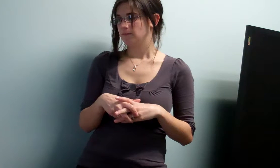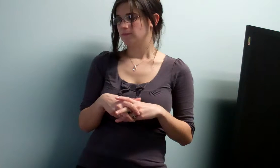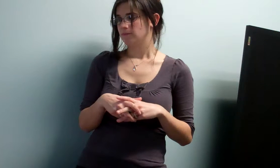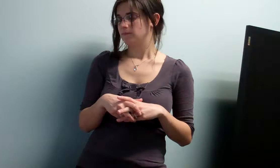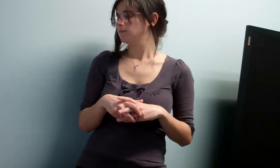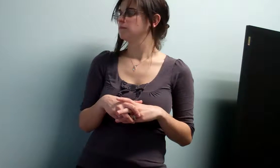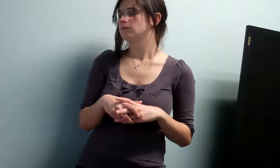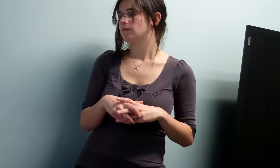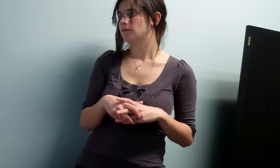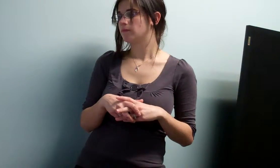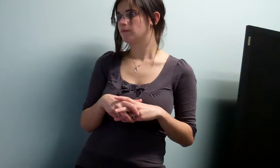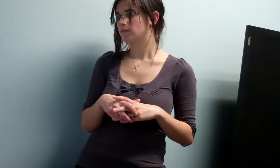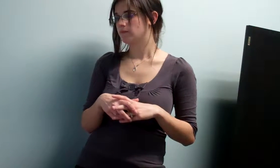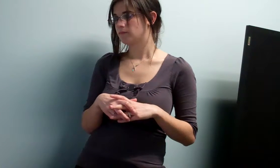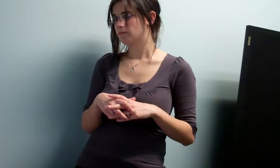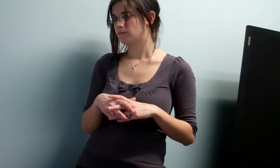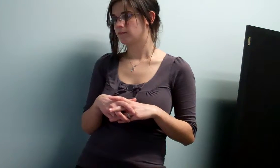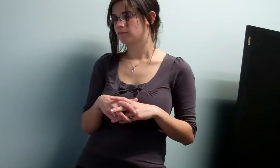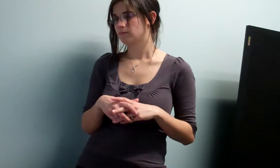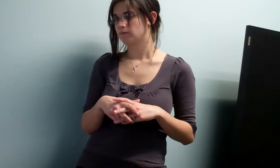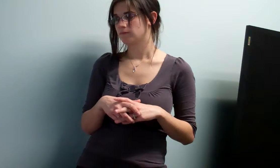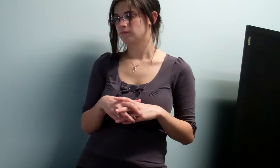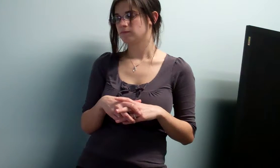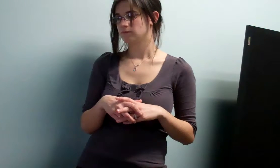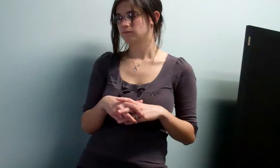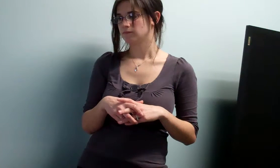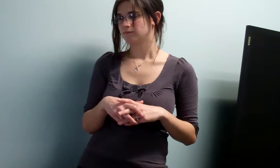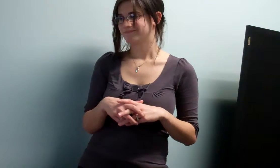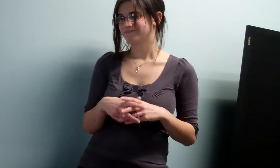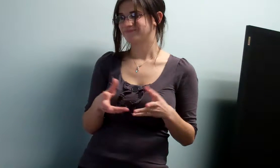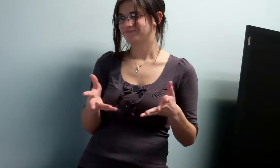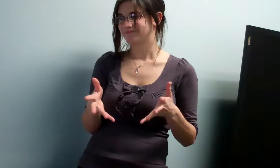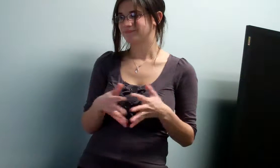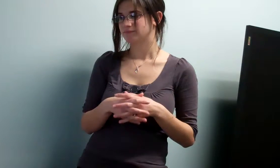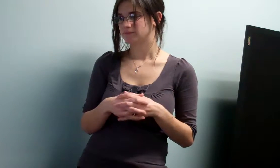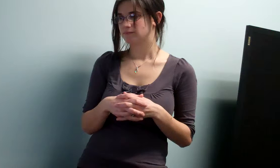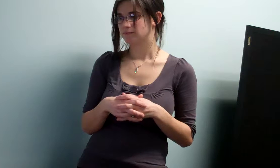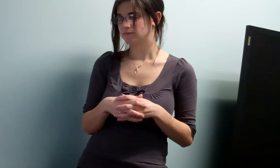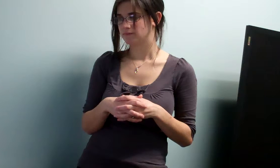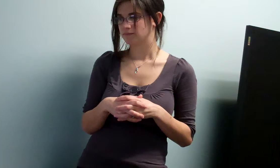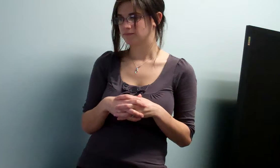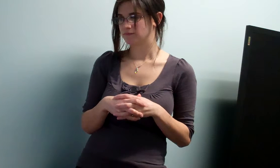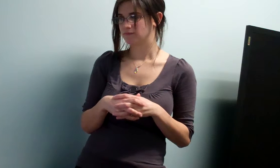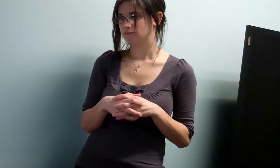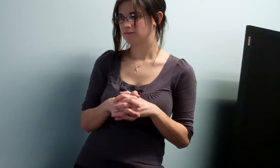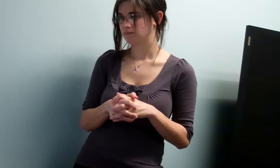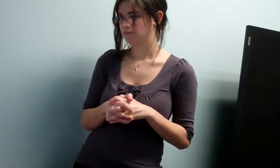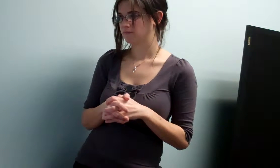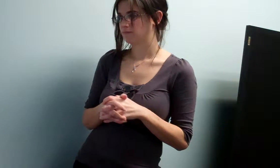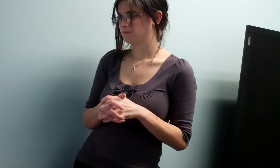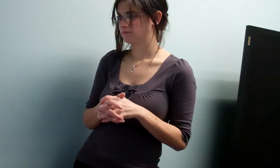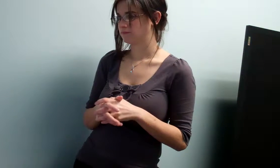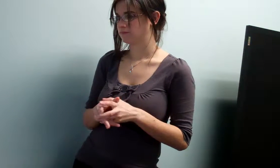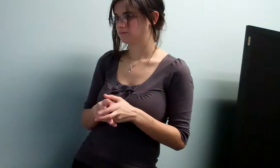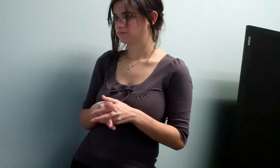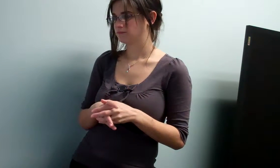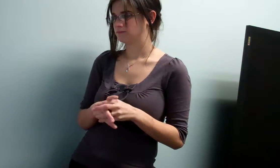not in the social aspects of the society, they could be functioning and still be okay while WEB Boyd feels that it would benefit